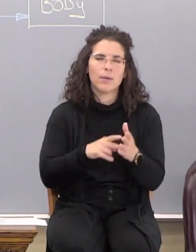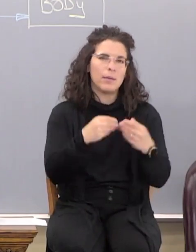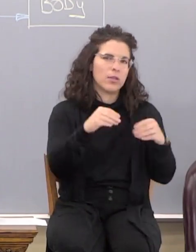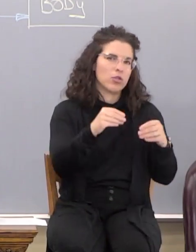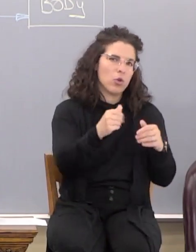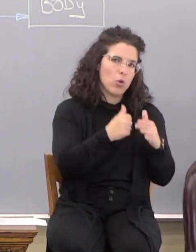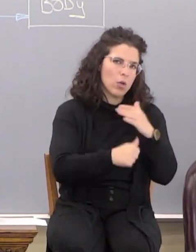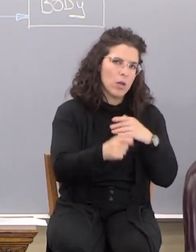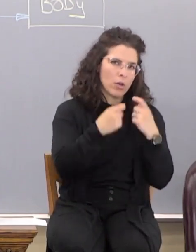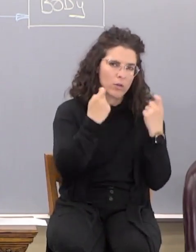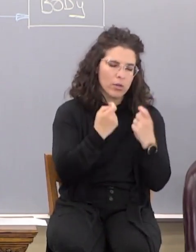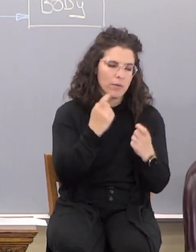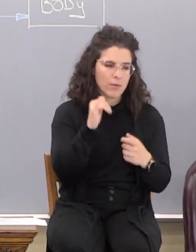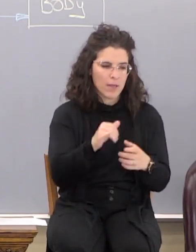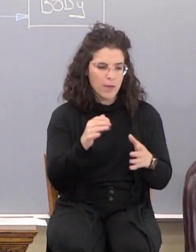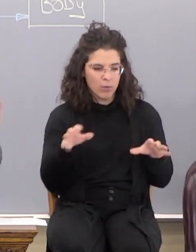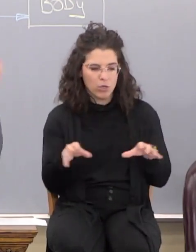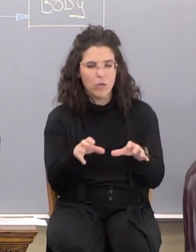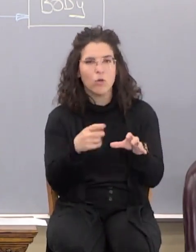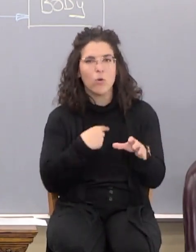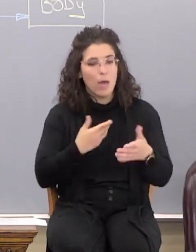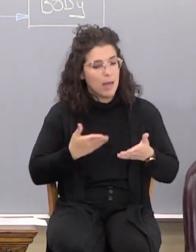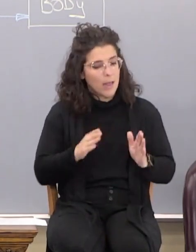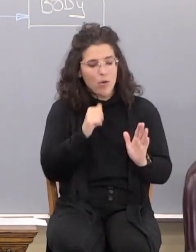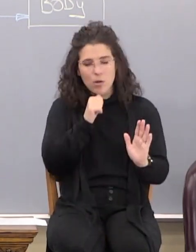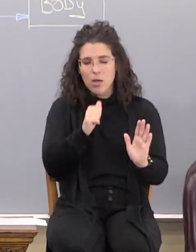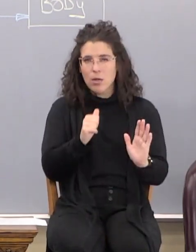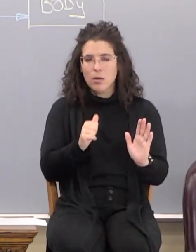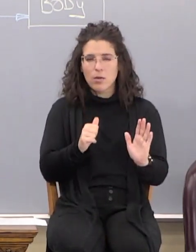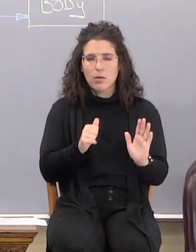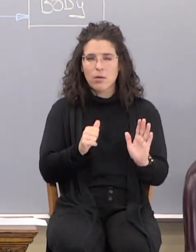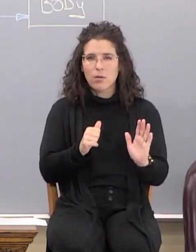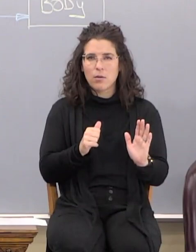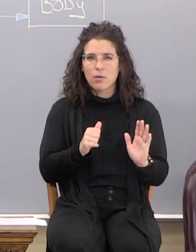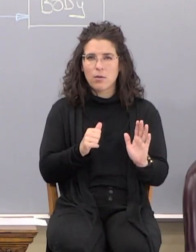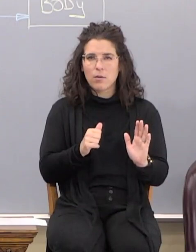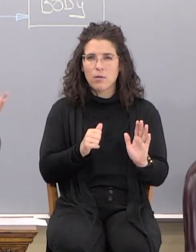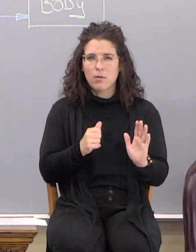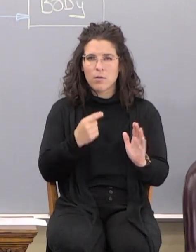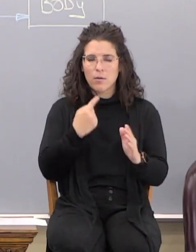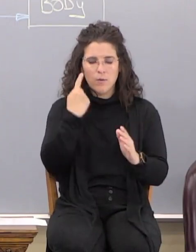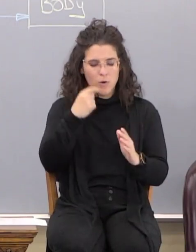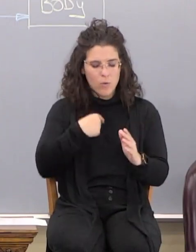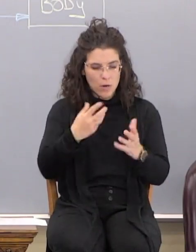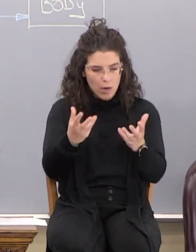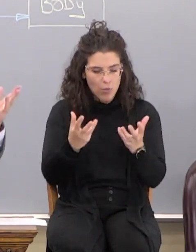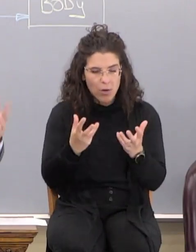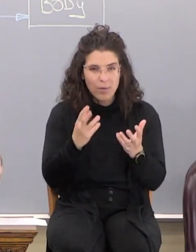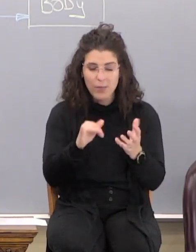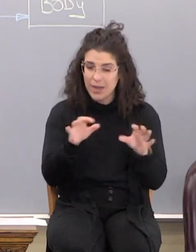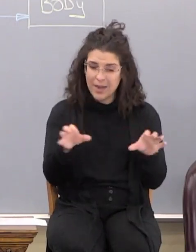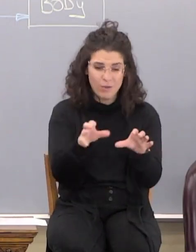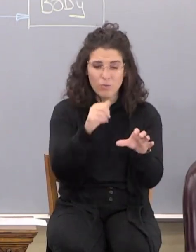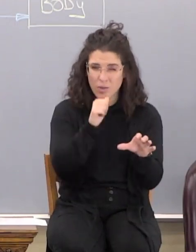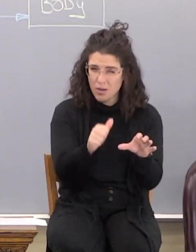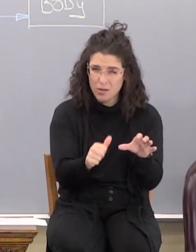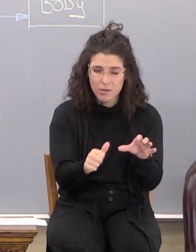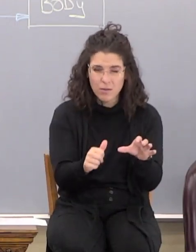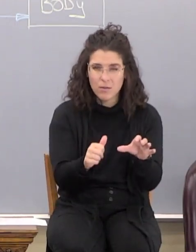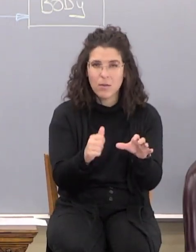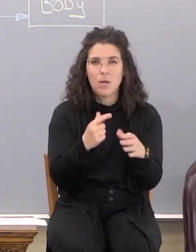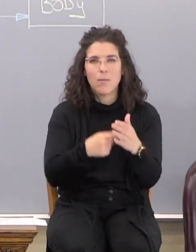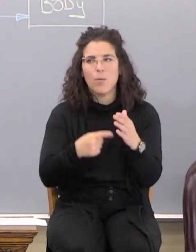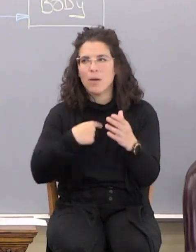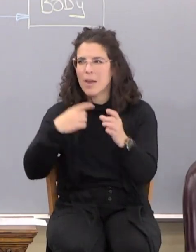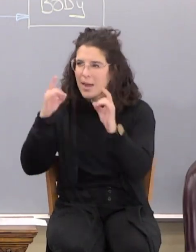what that which I do, I allow not. For what I would, that do I not. But